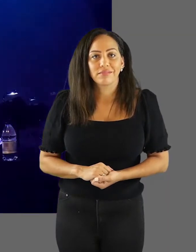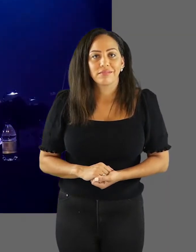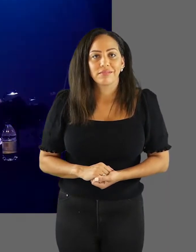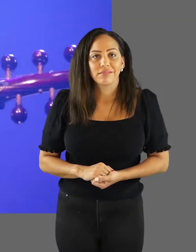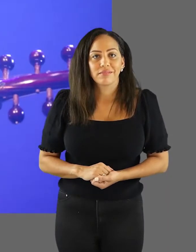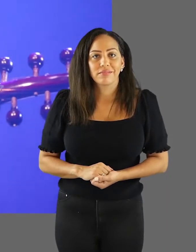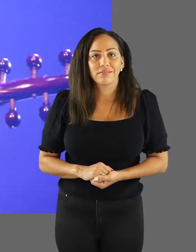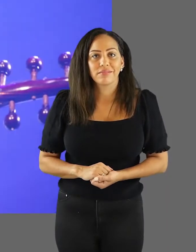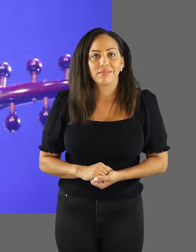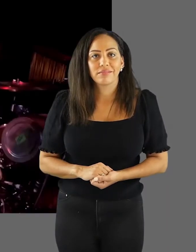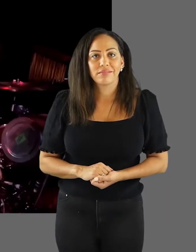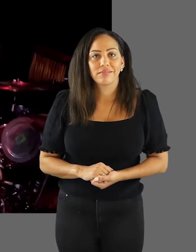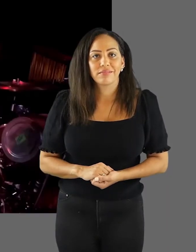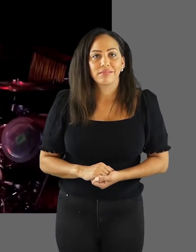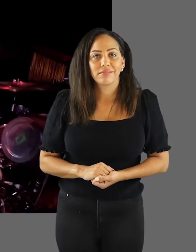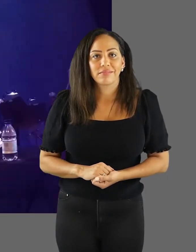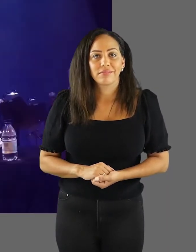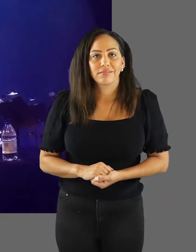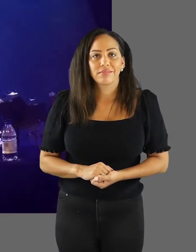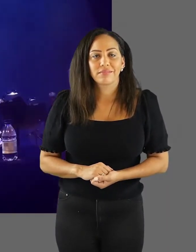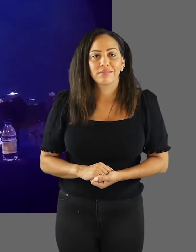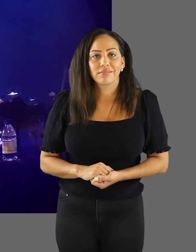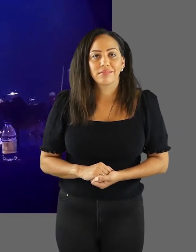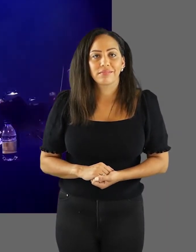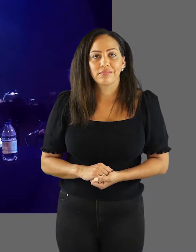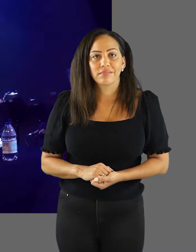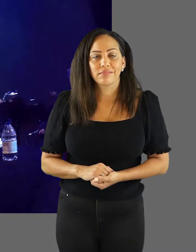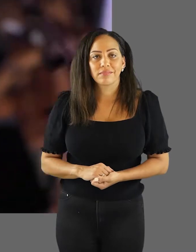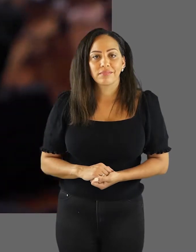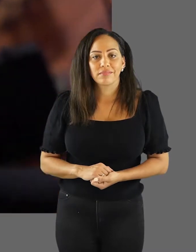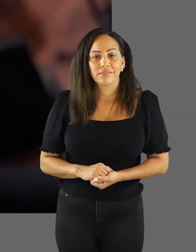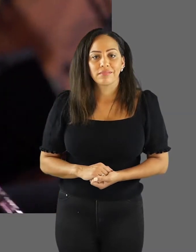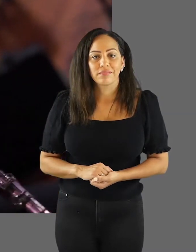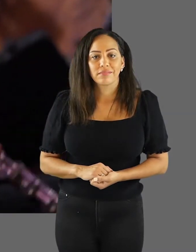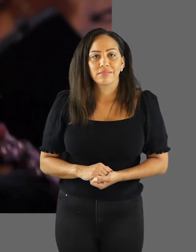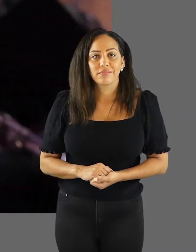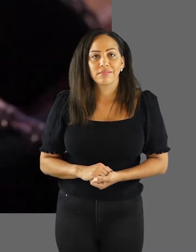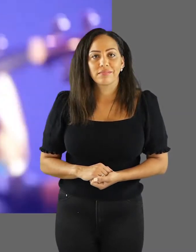and production and how to make art speak.